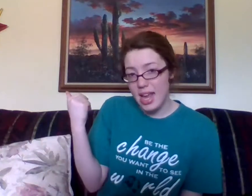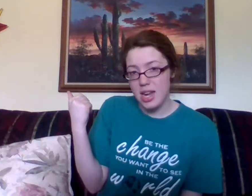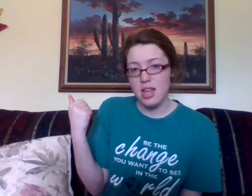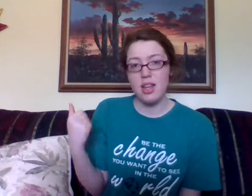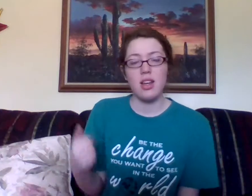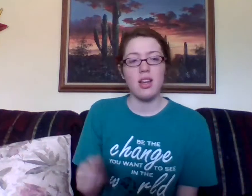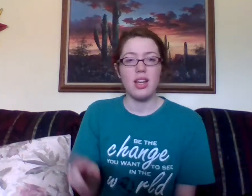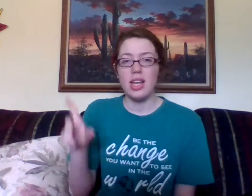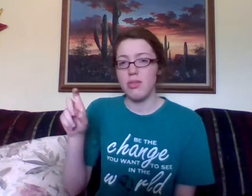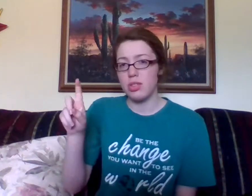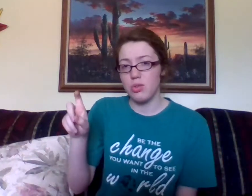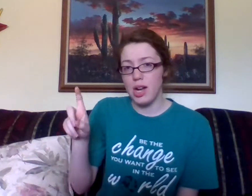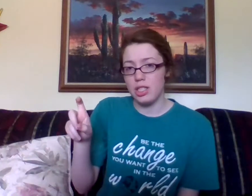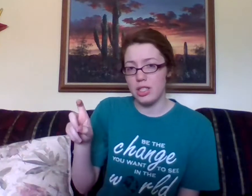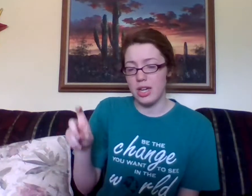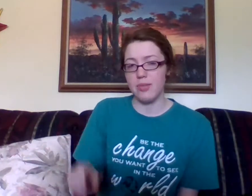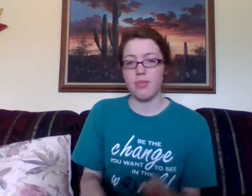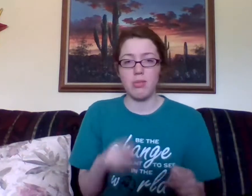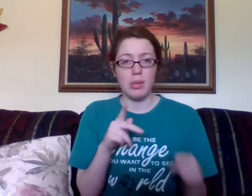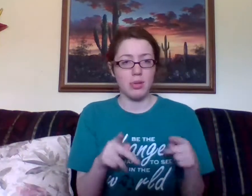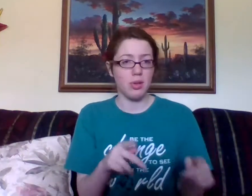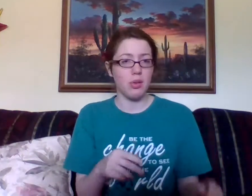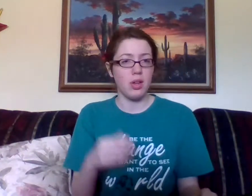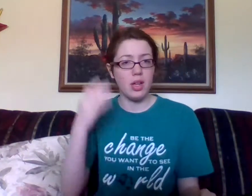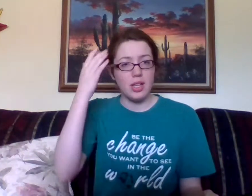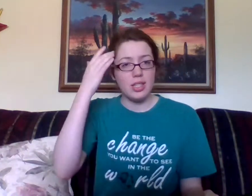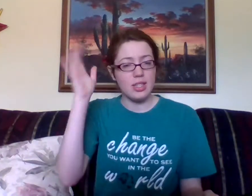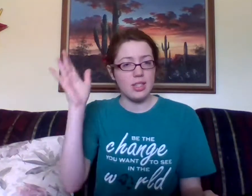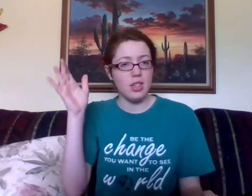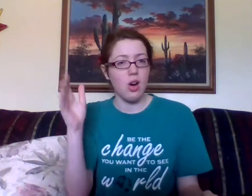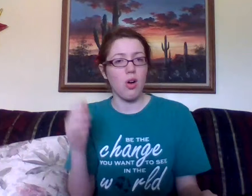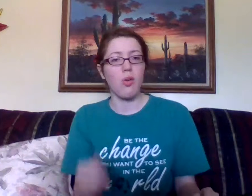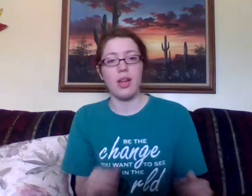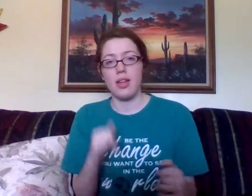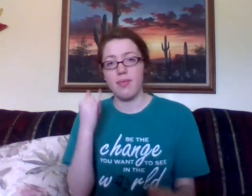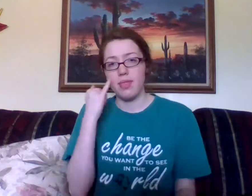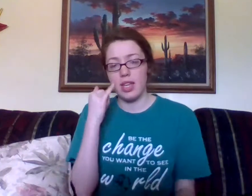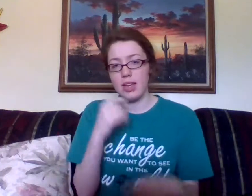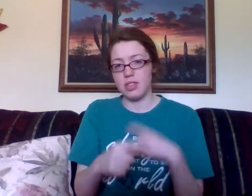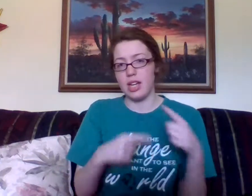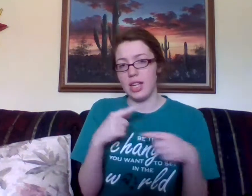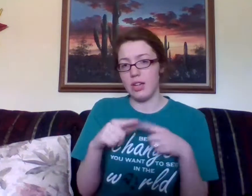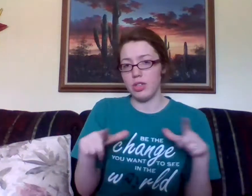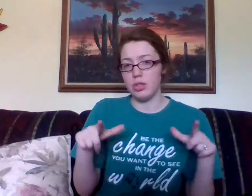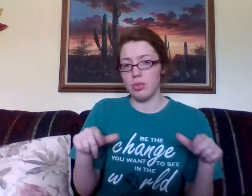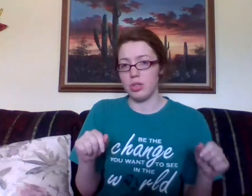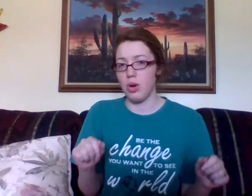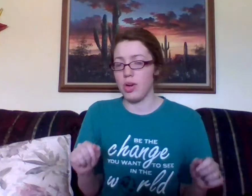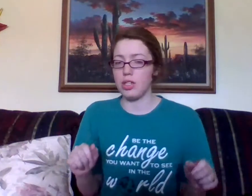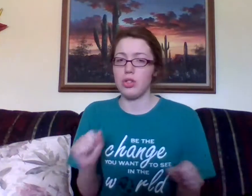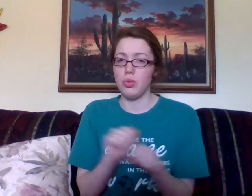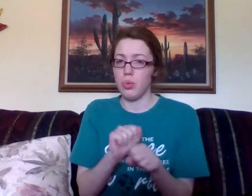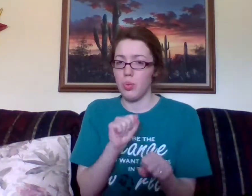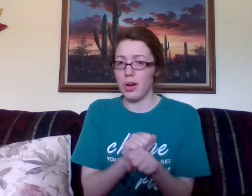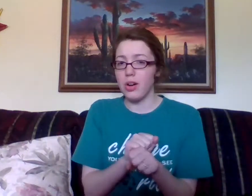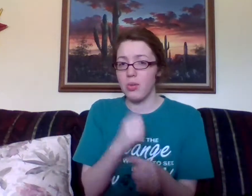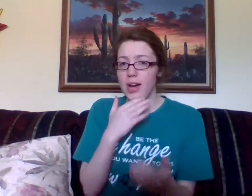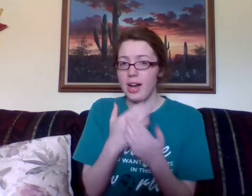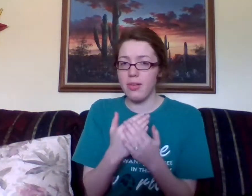then, it was a question. People didn't know if sign language was going to work well